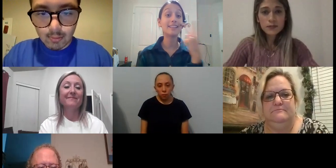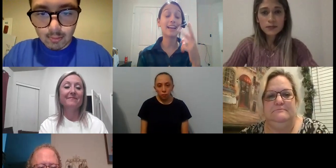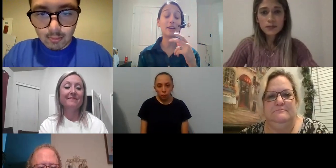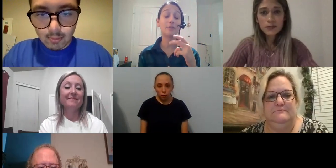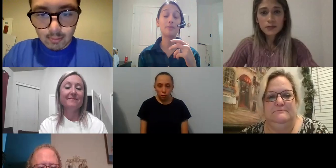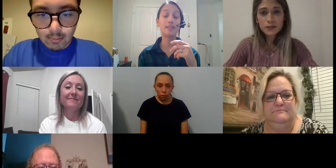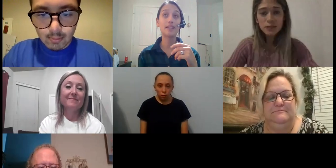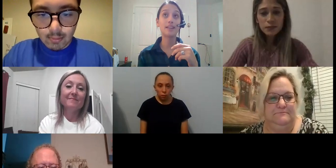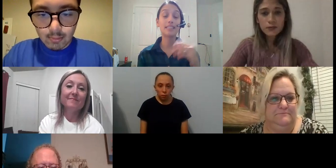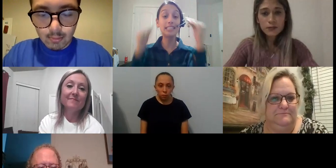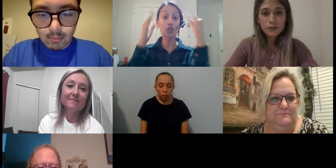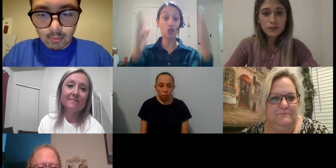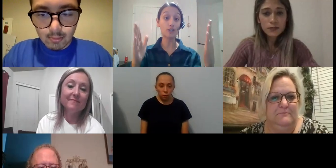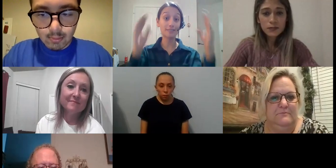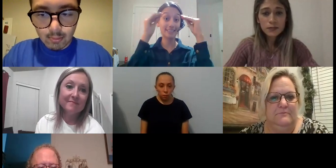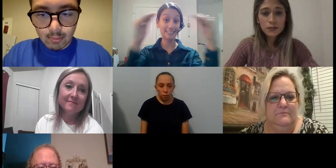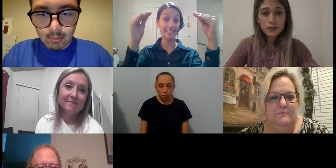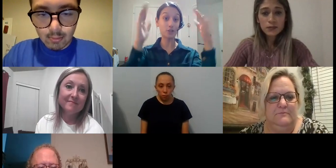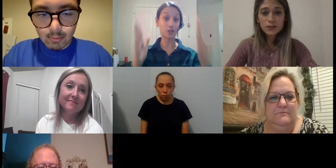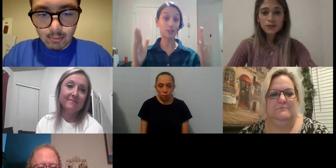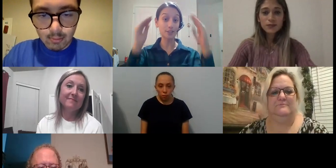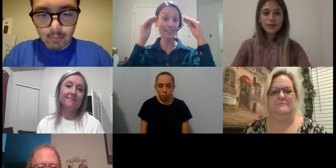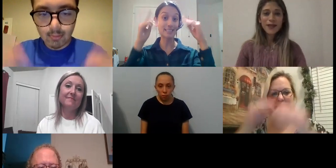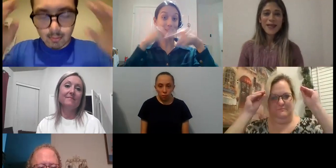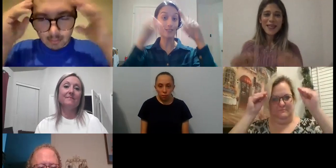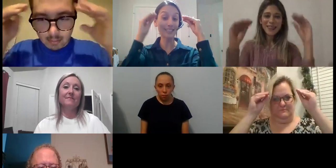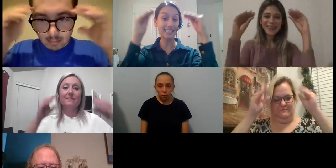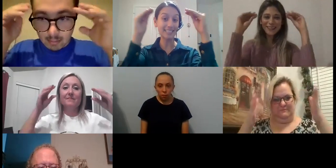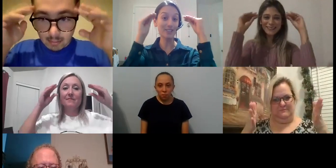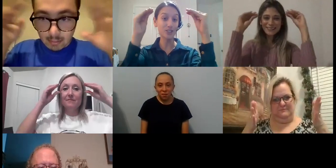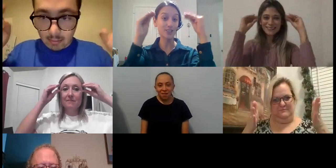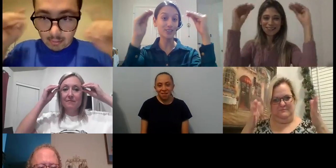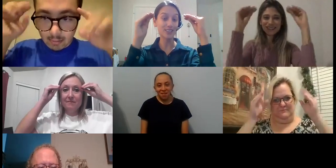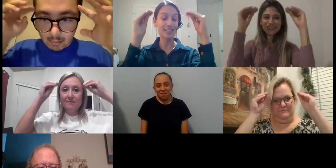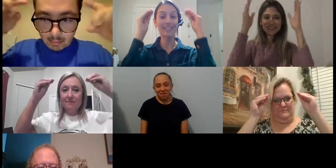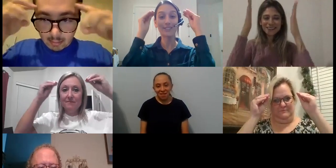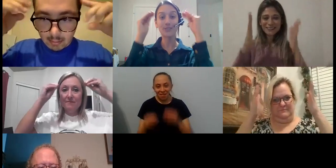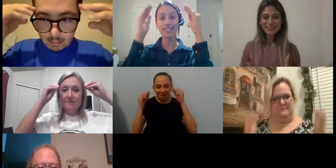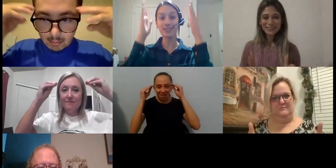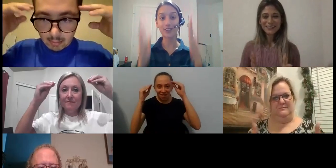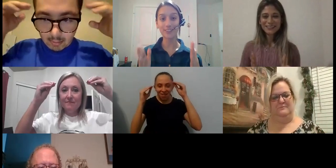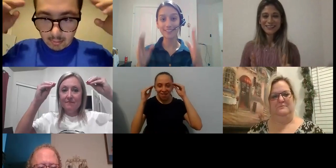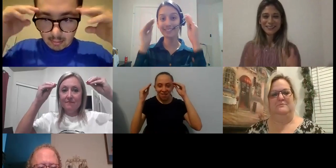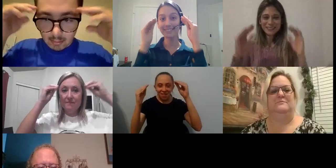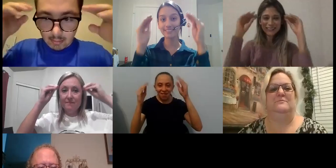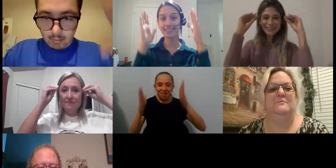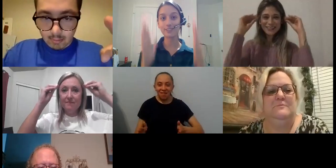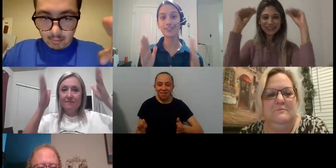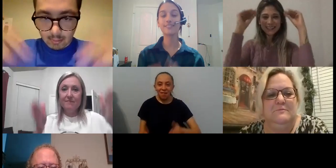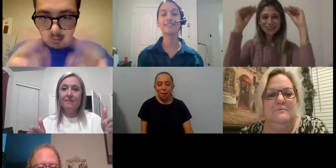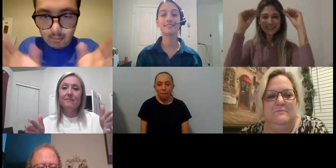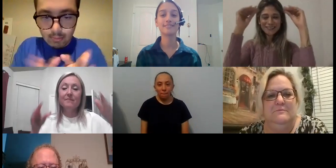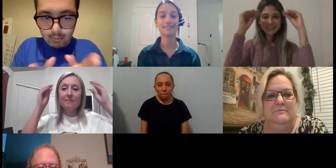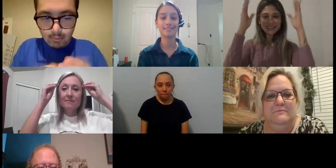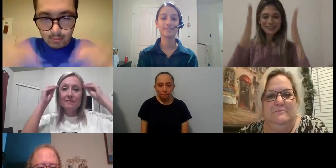And I didn't, teacher. So this is a sign for teach. The teacher.